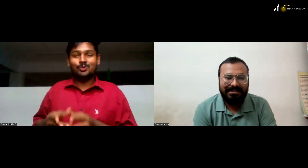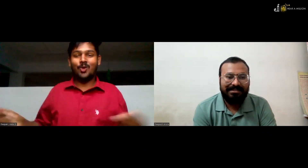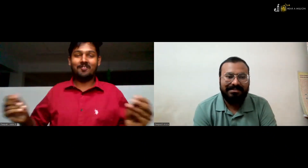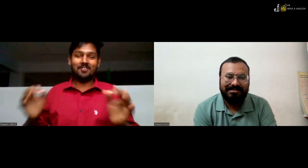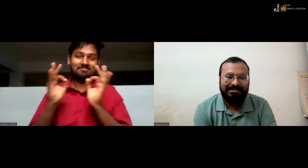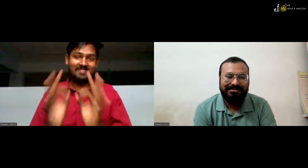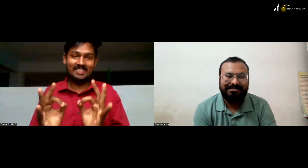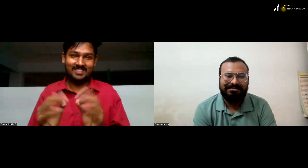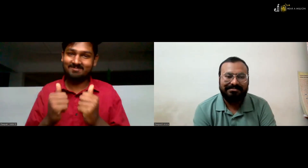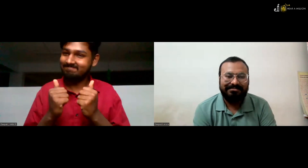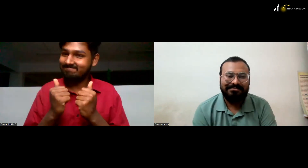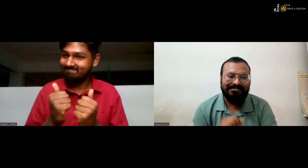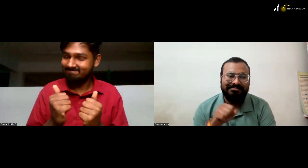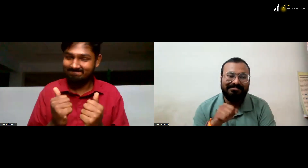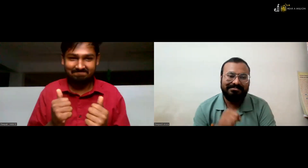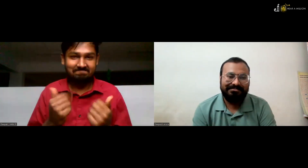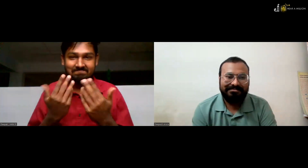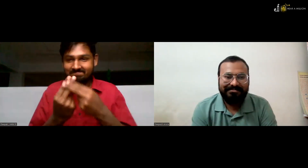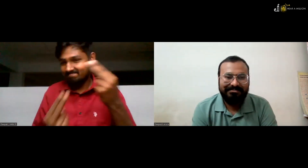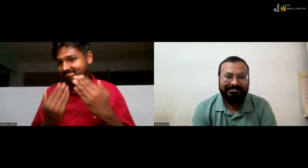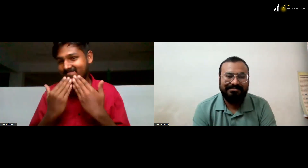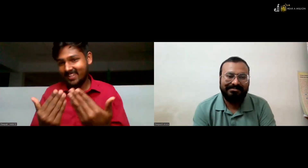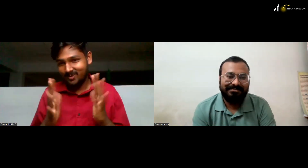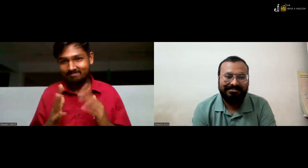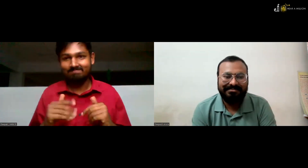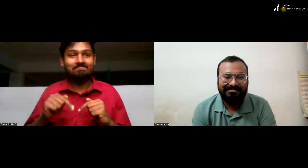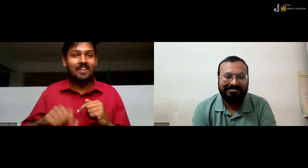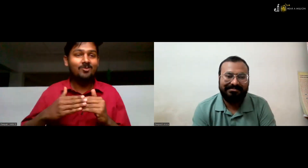story and how the other people can travel